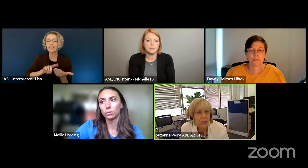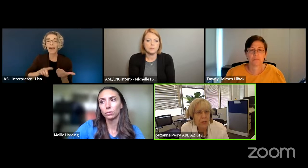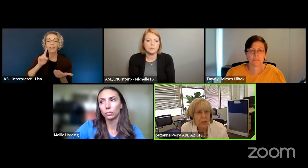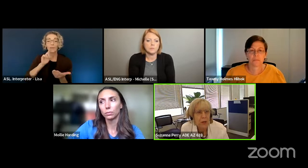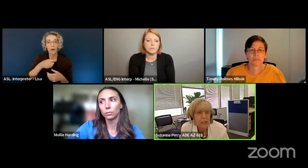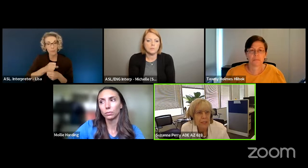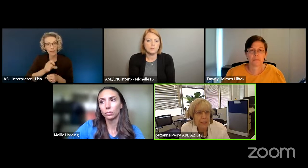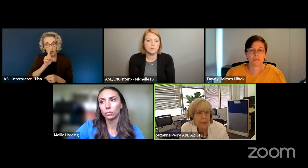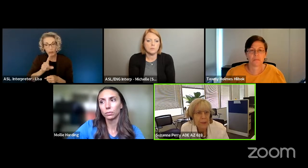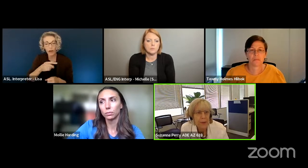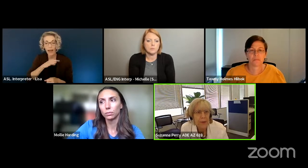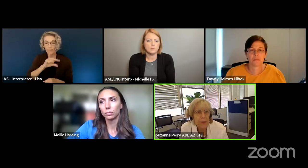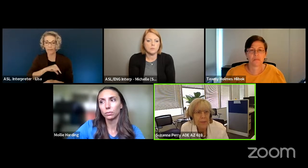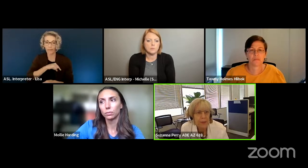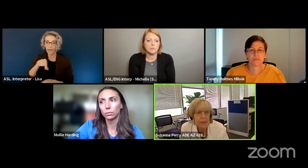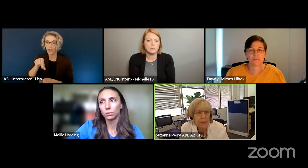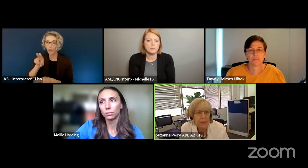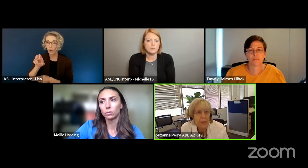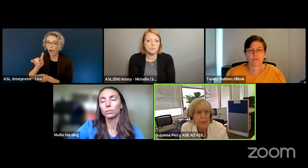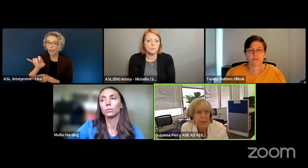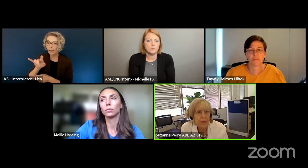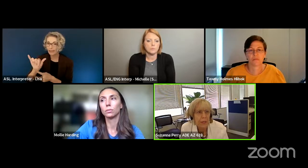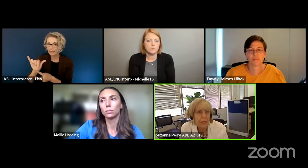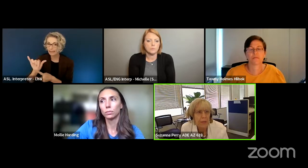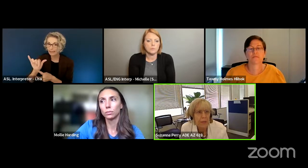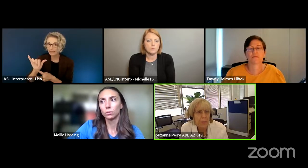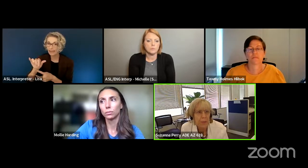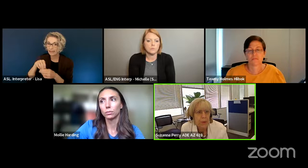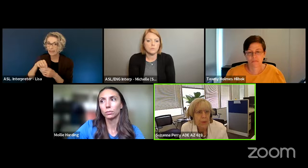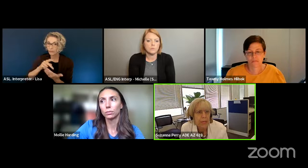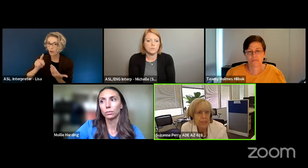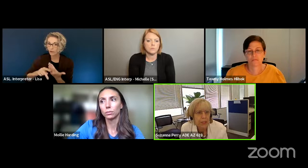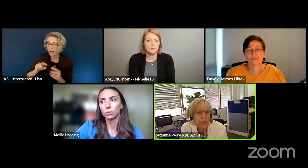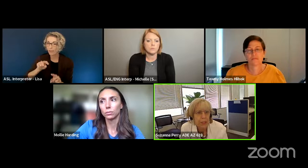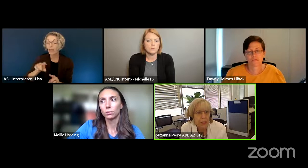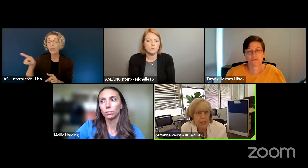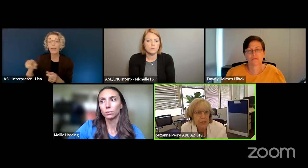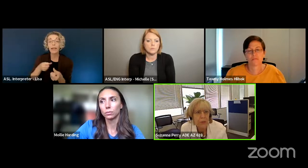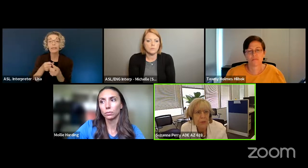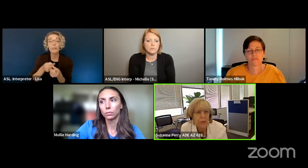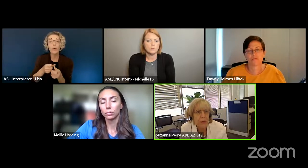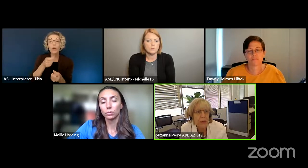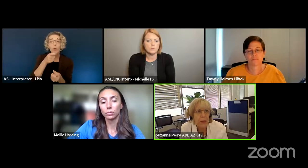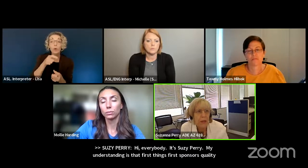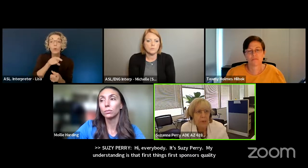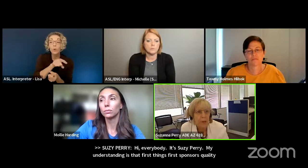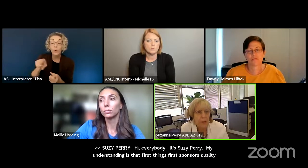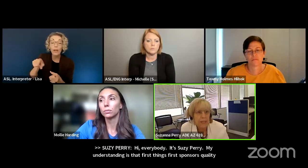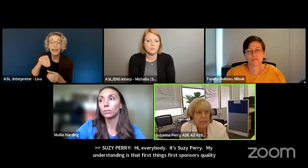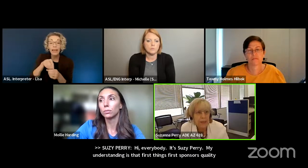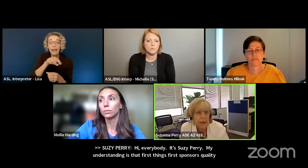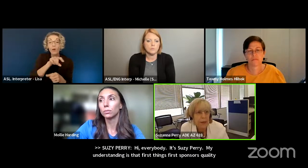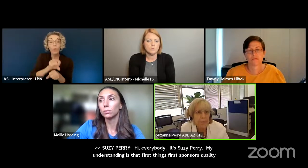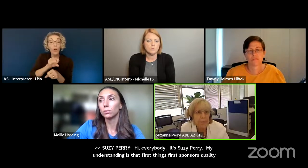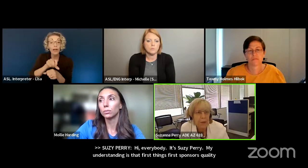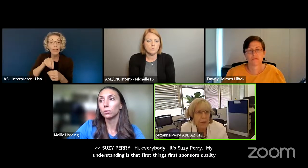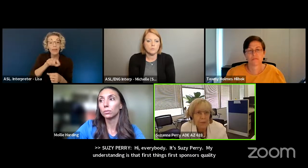ensure that there's quality in programs. So they support practitioners to